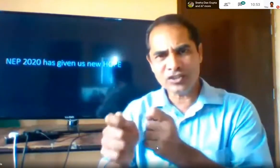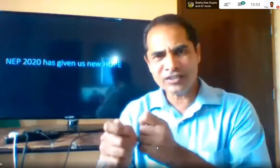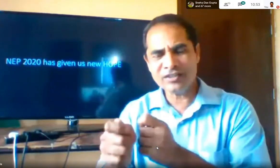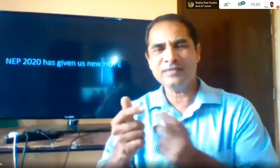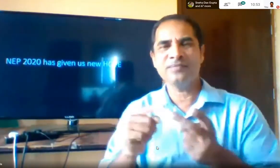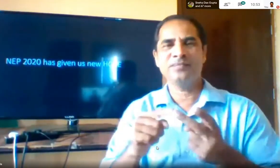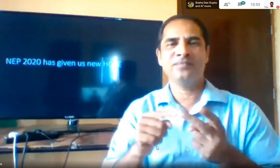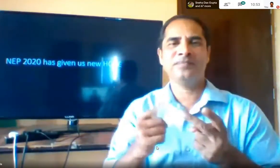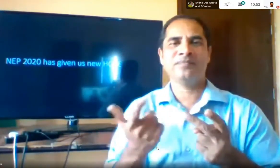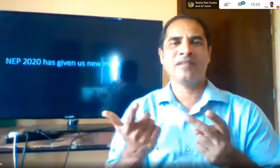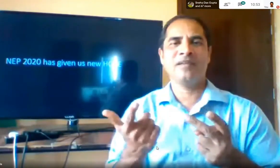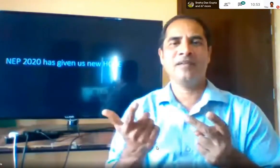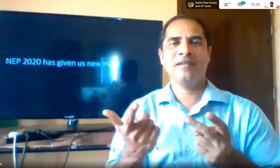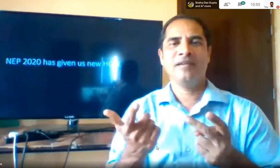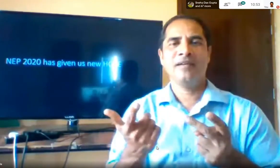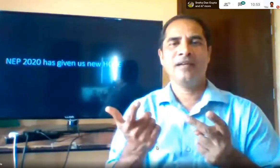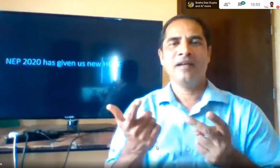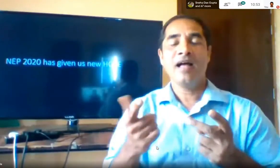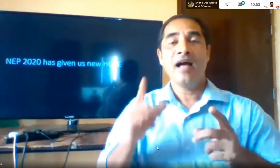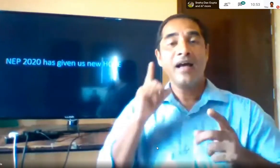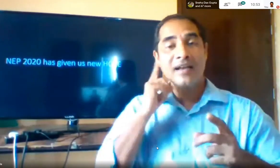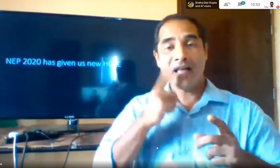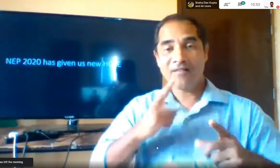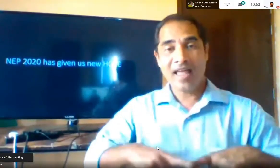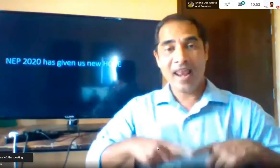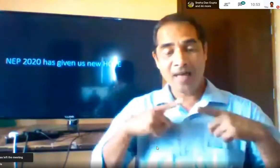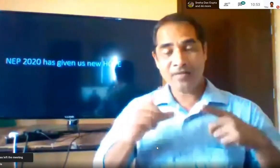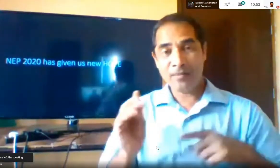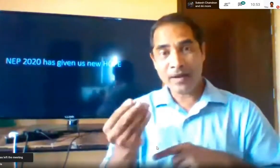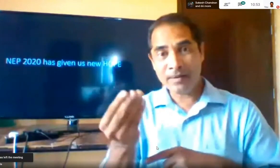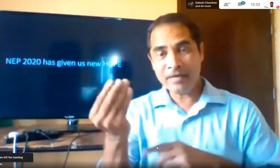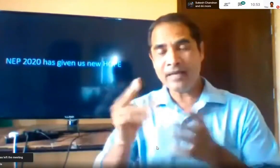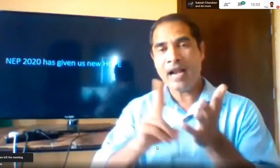this system or this syllabus will change the deaf education.